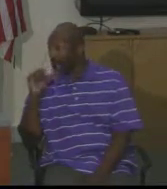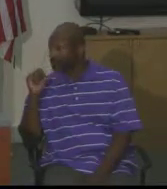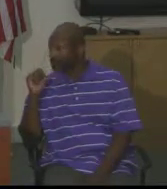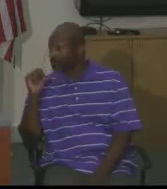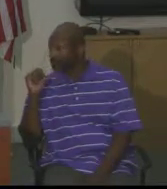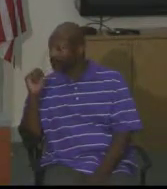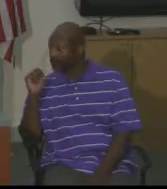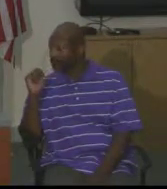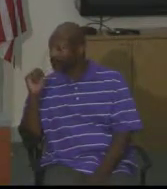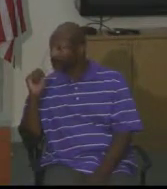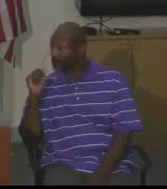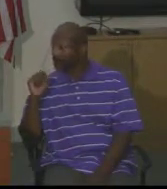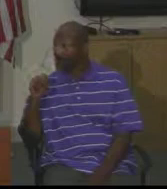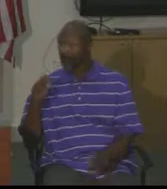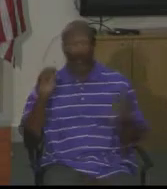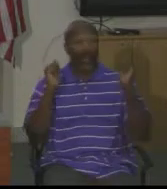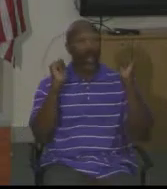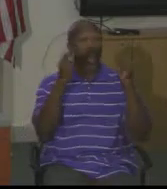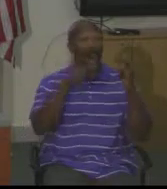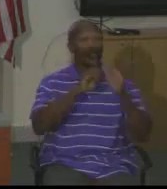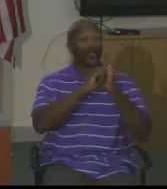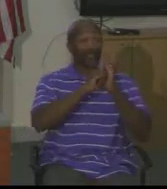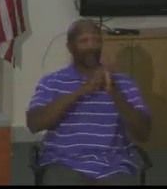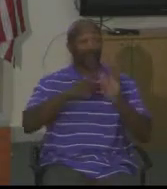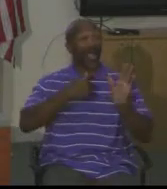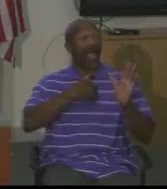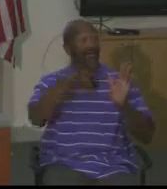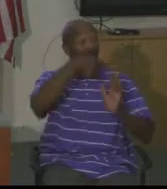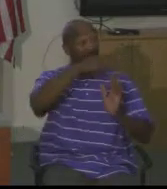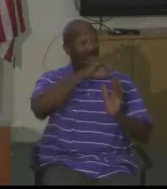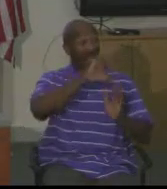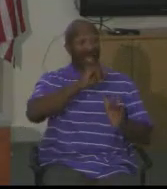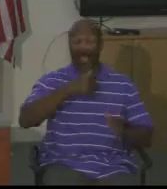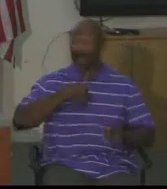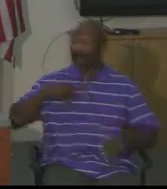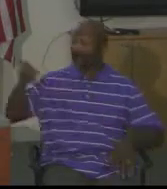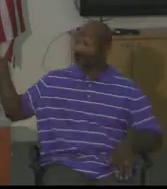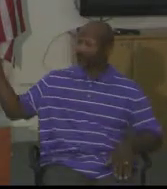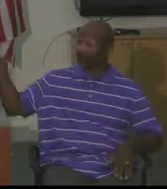So all these examples here actually have PCI bus on.